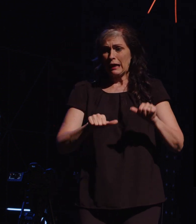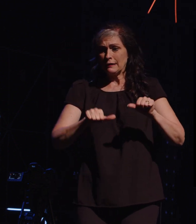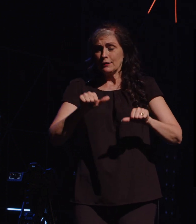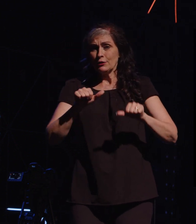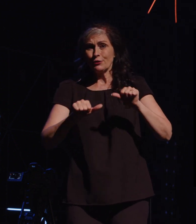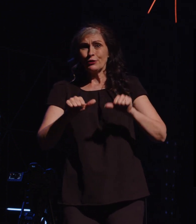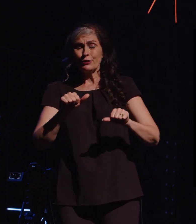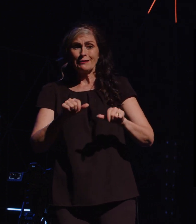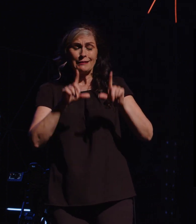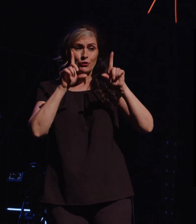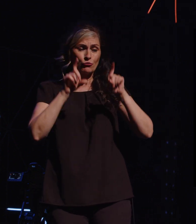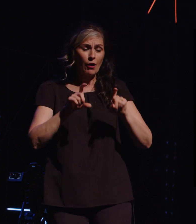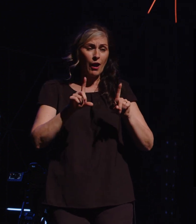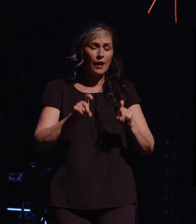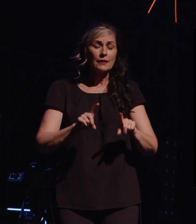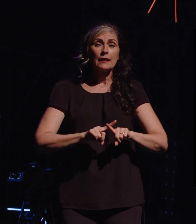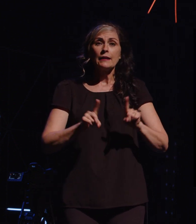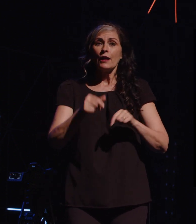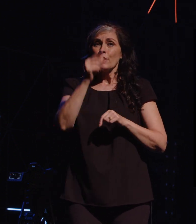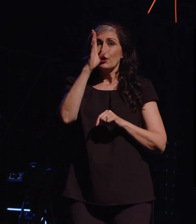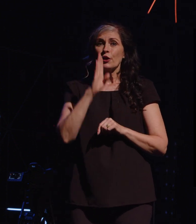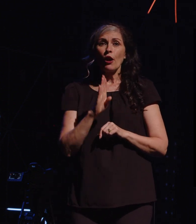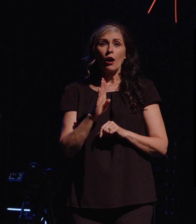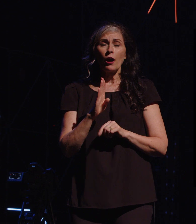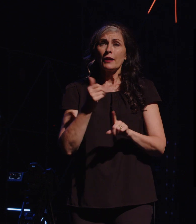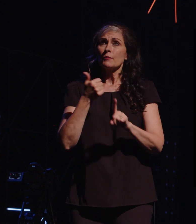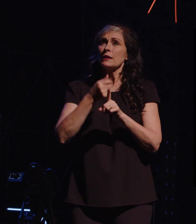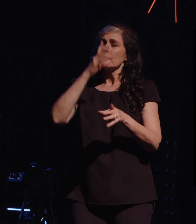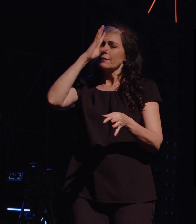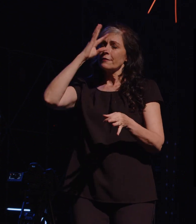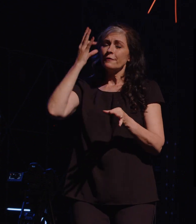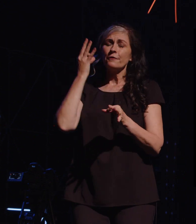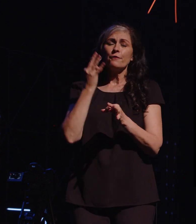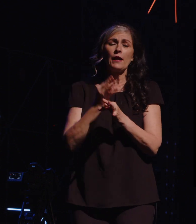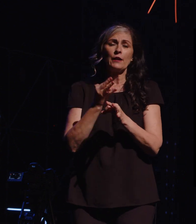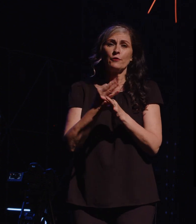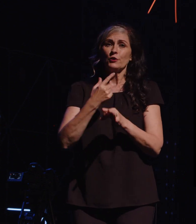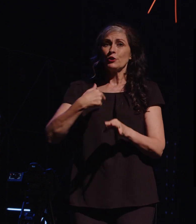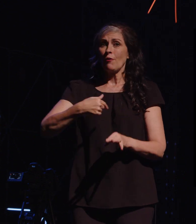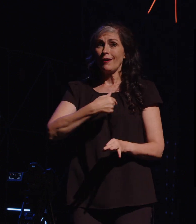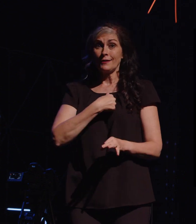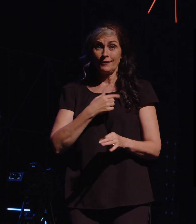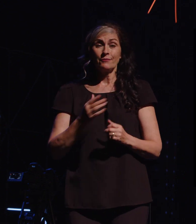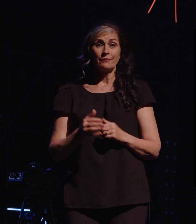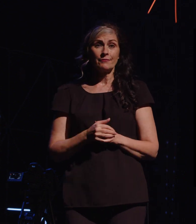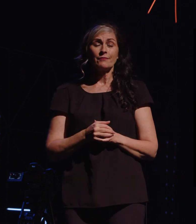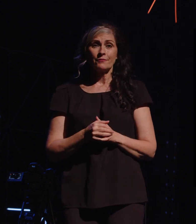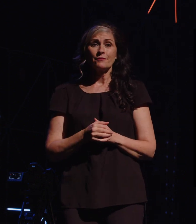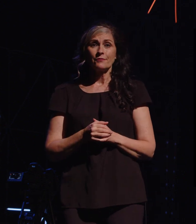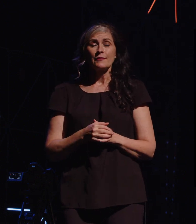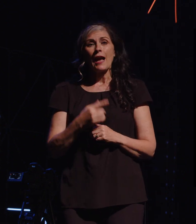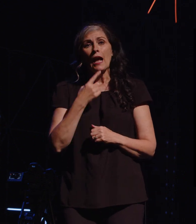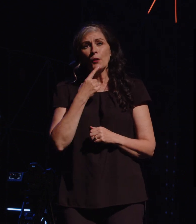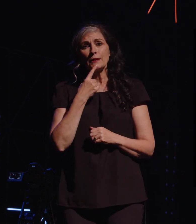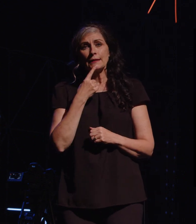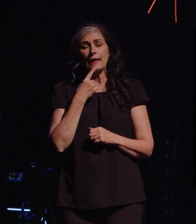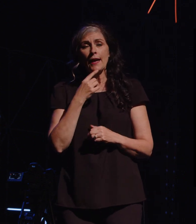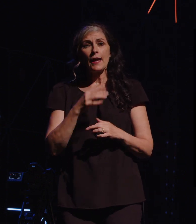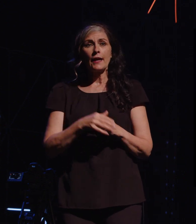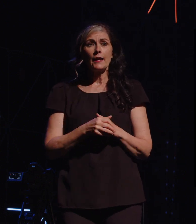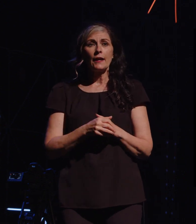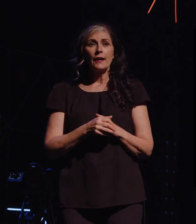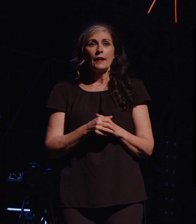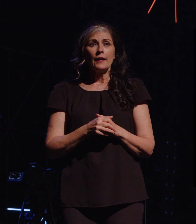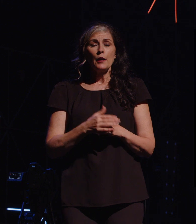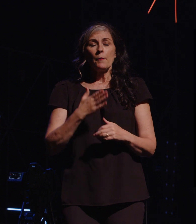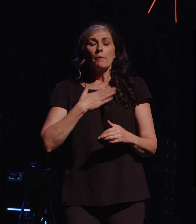uncertainty, trials, and yet God has been incredibly faithful to us, right? And so, you know, I would say, you know, as I'm